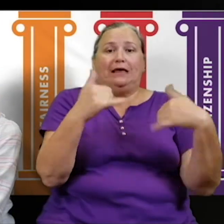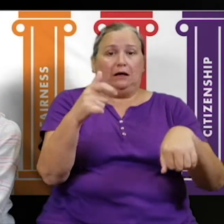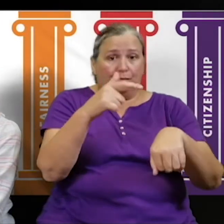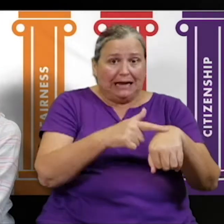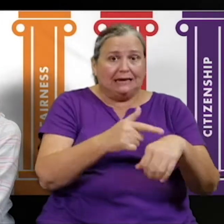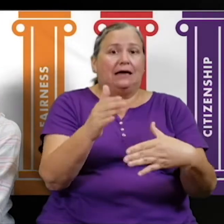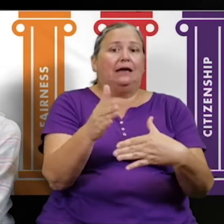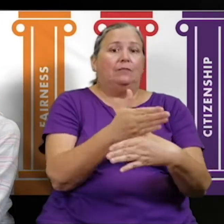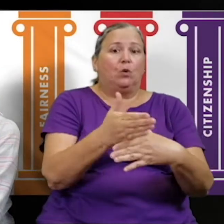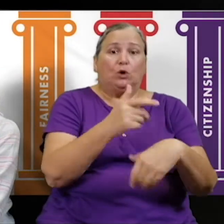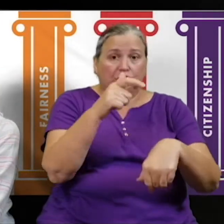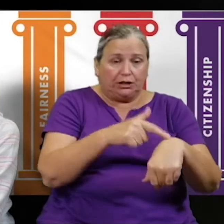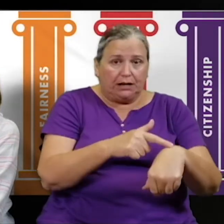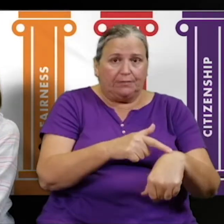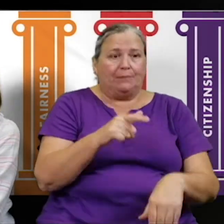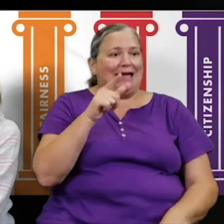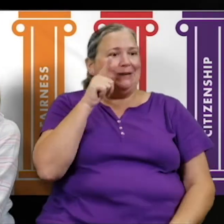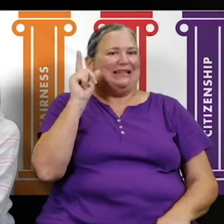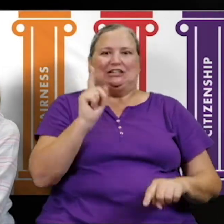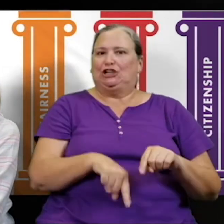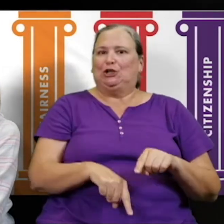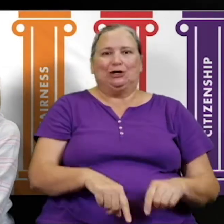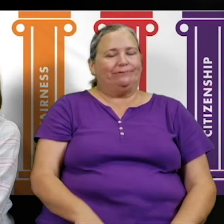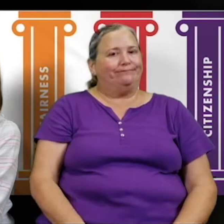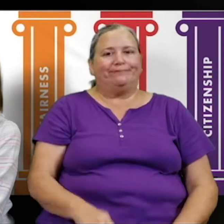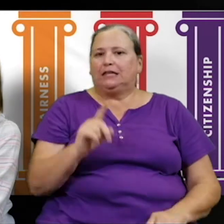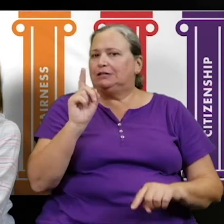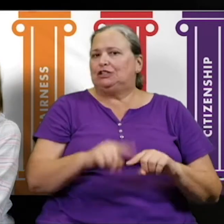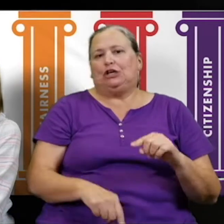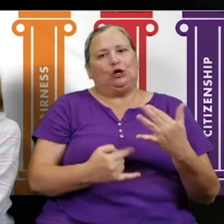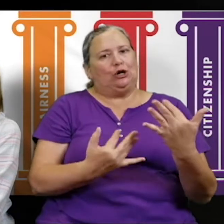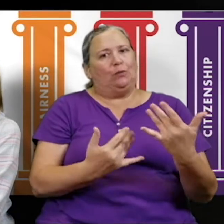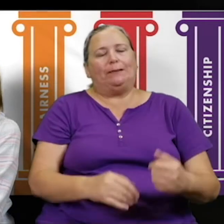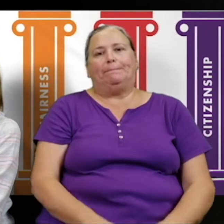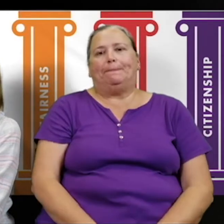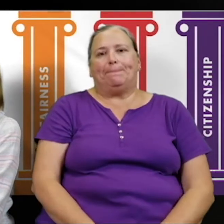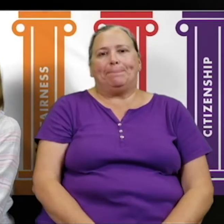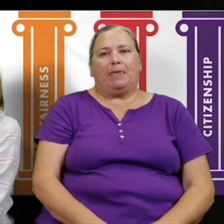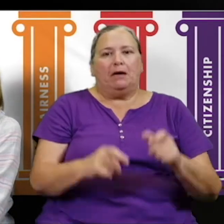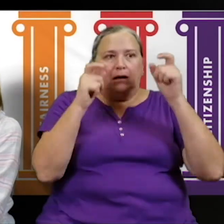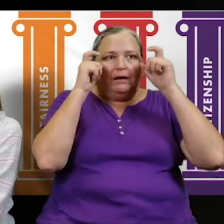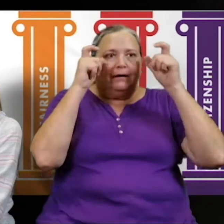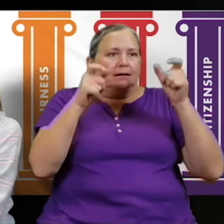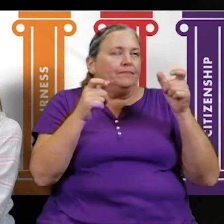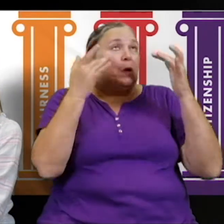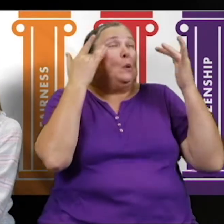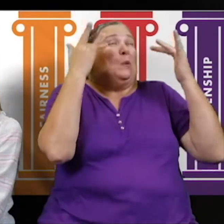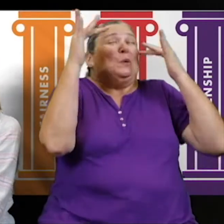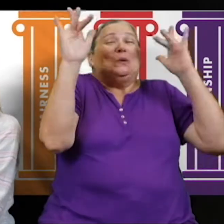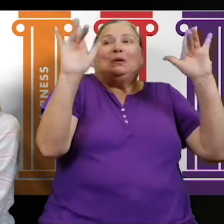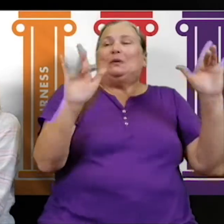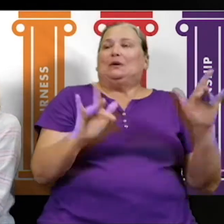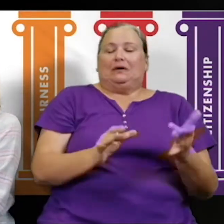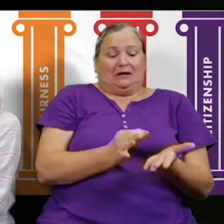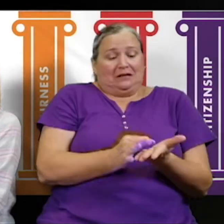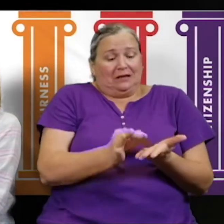sharing time." But Lily could not wait. The glasses were so glittery,